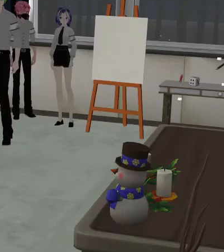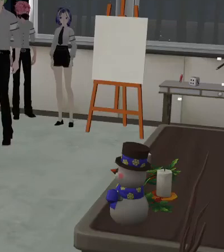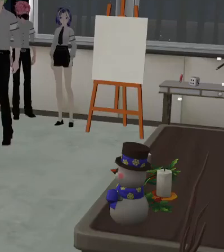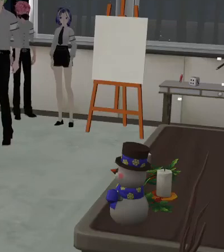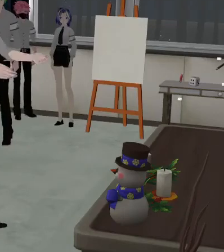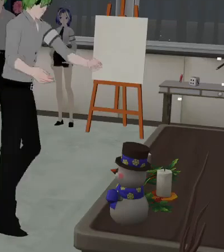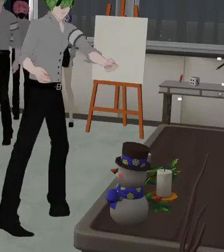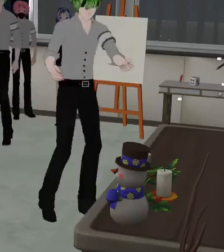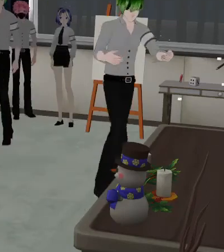oh it's hot